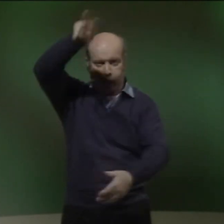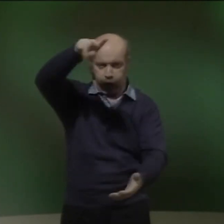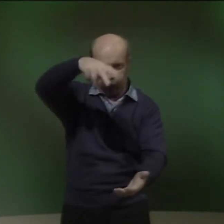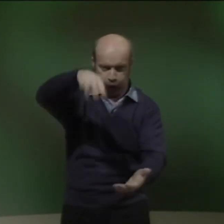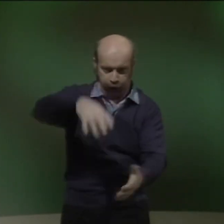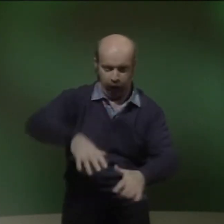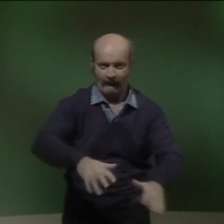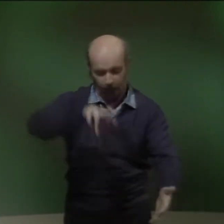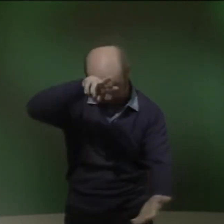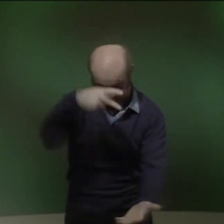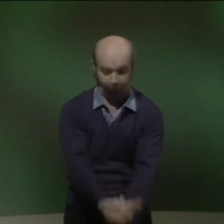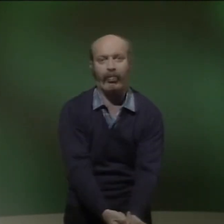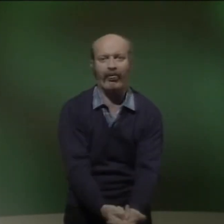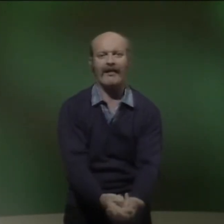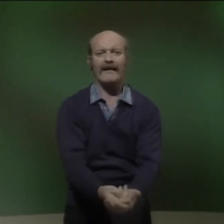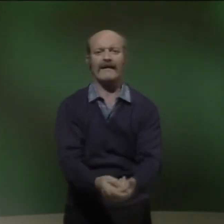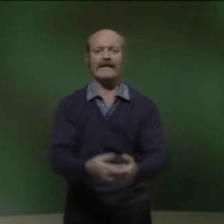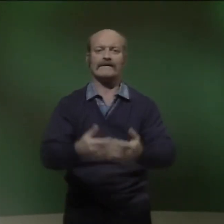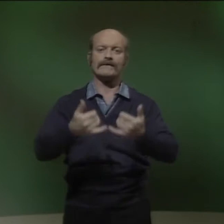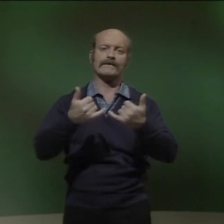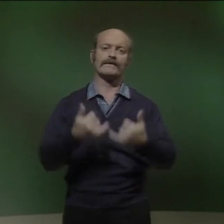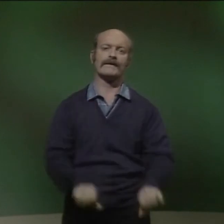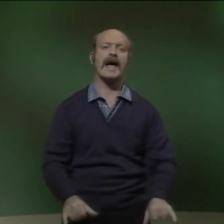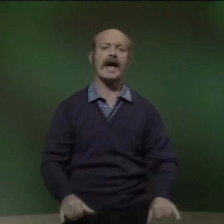Of course, all he did was fall down to the ground again, failing to fly.